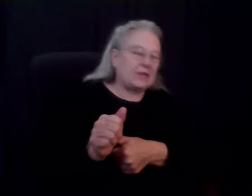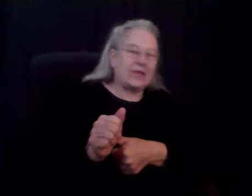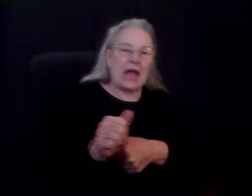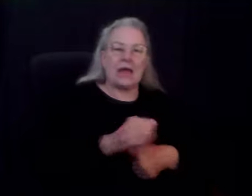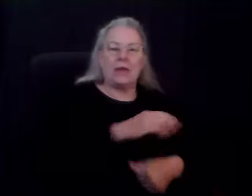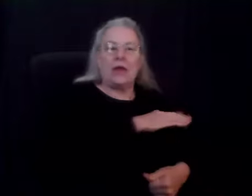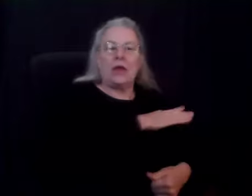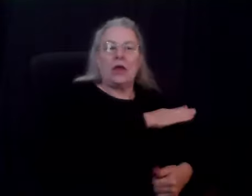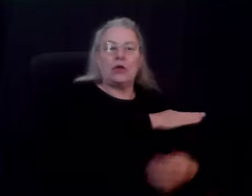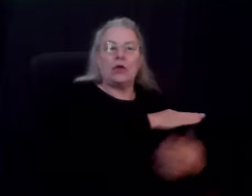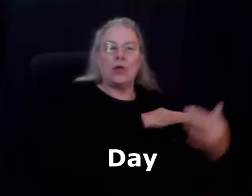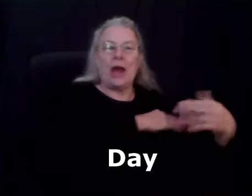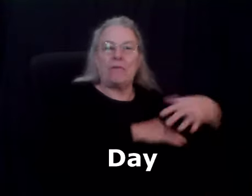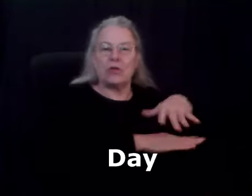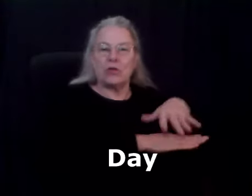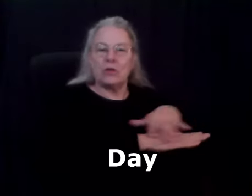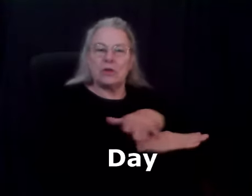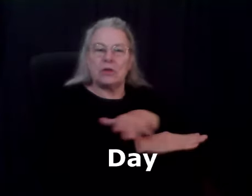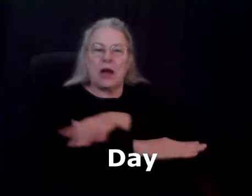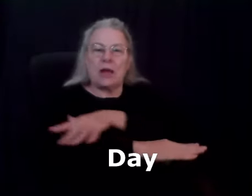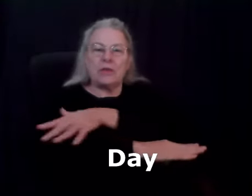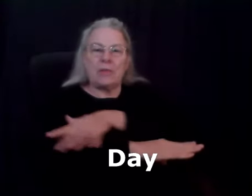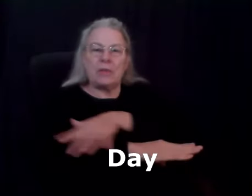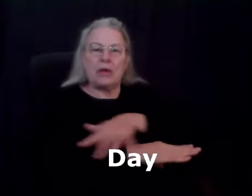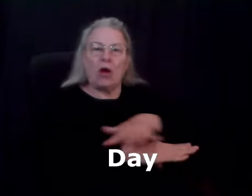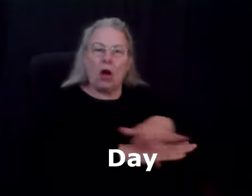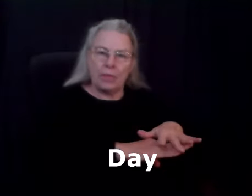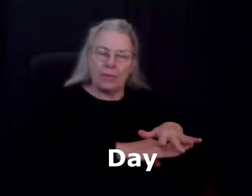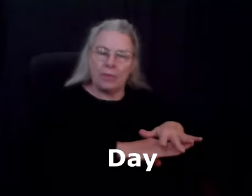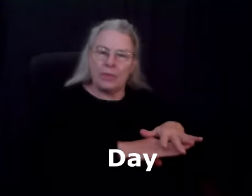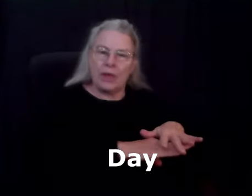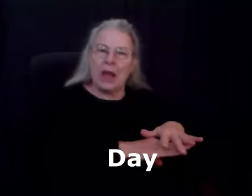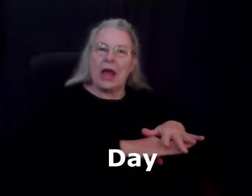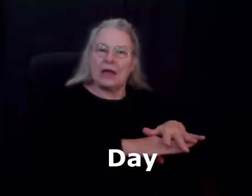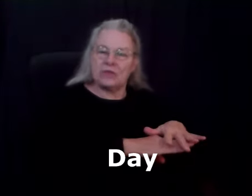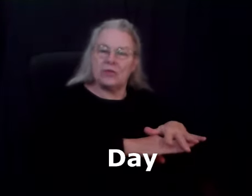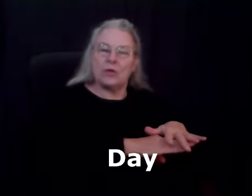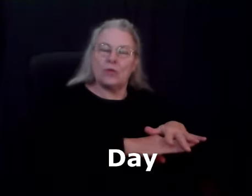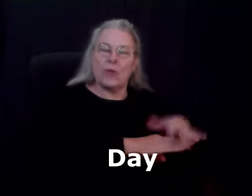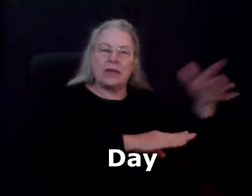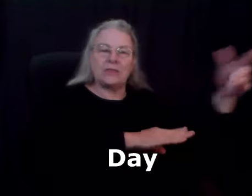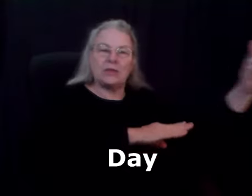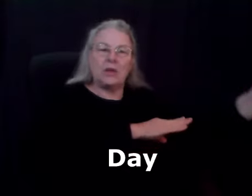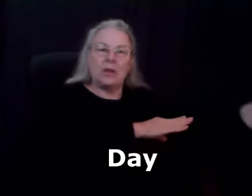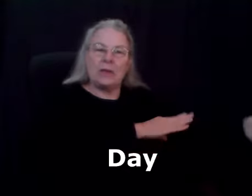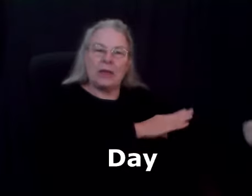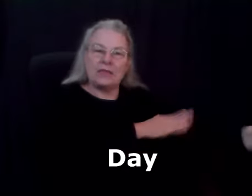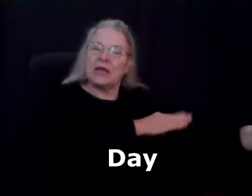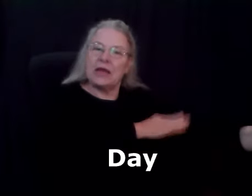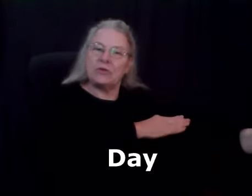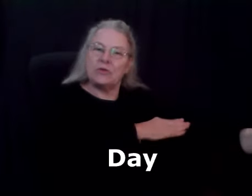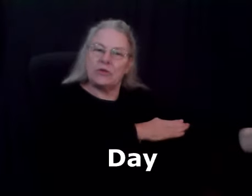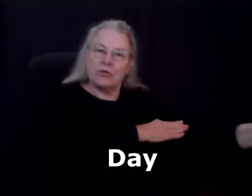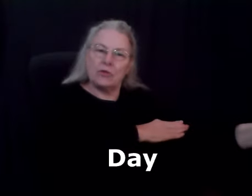Day. You have your non-dominant arm as the horizon. Place it into the crook of